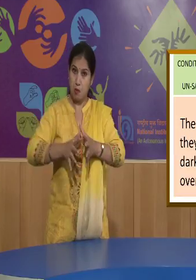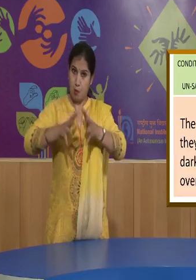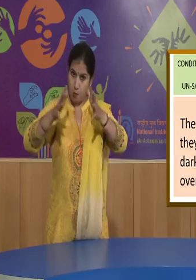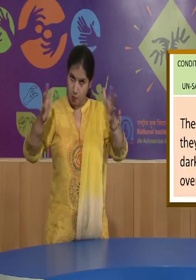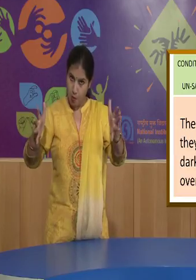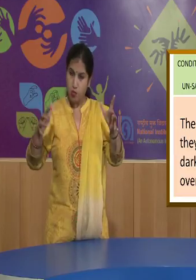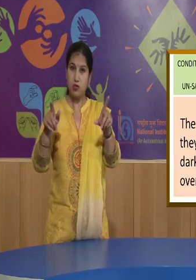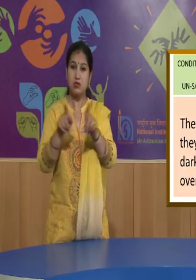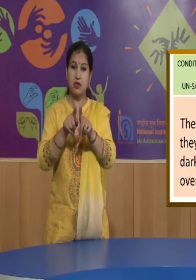overcrowded,